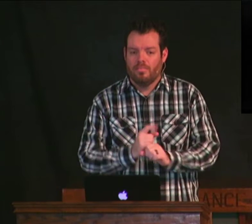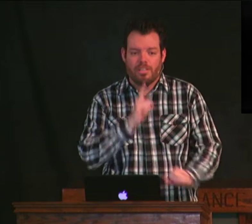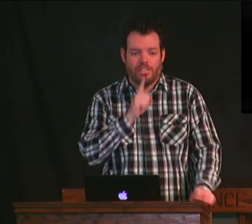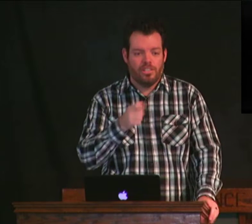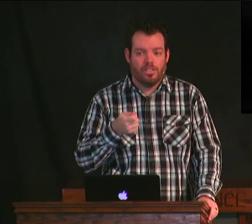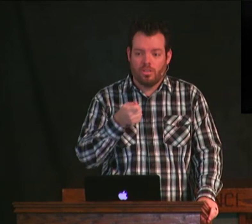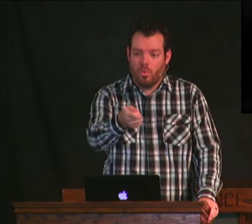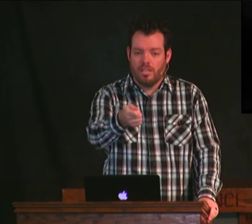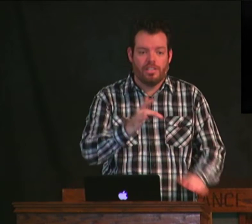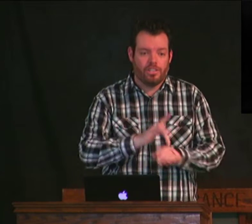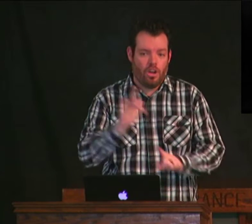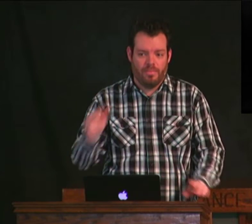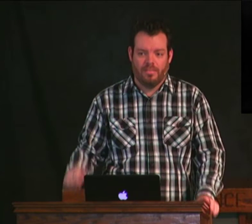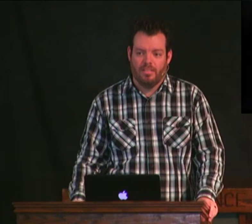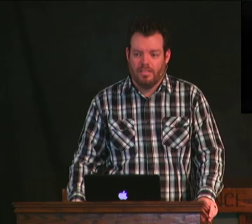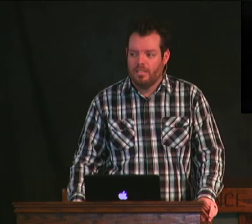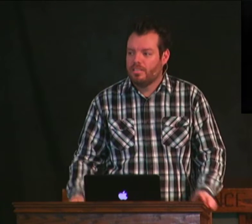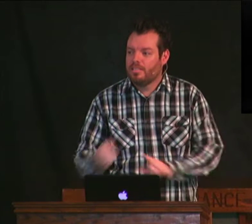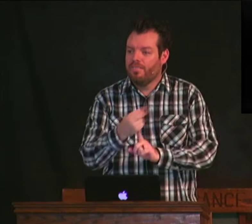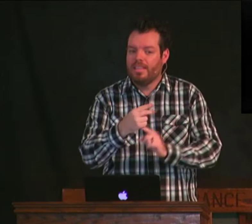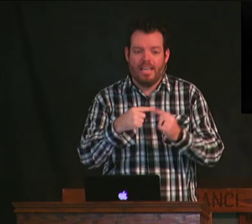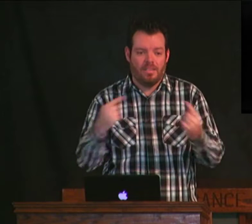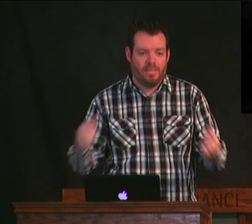Make sure your sword is sharp to defeat the enemy.